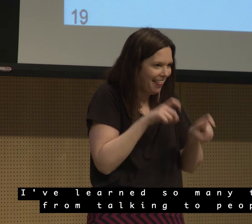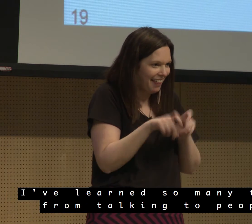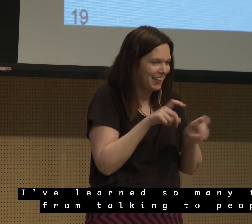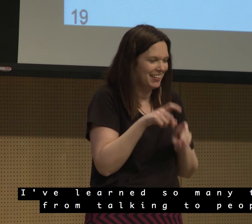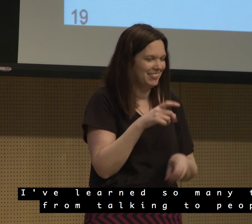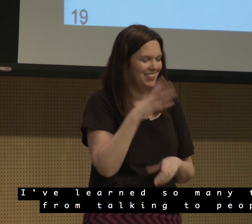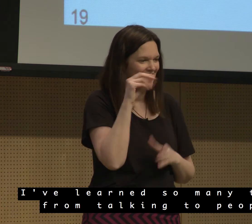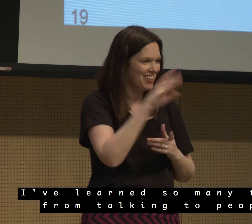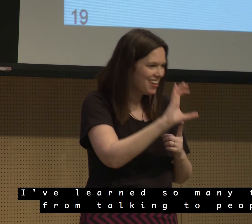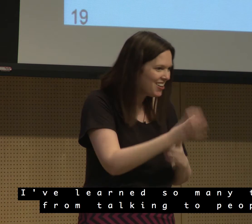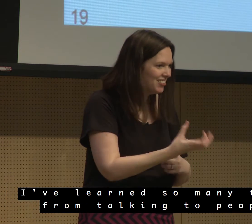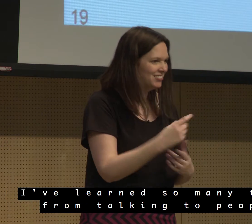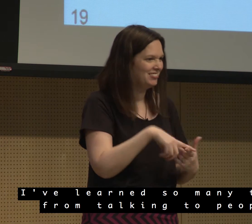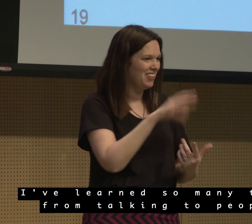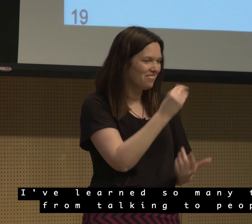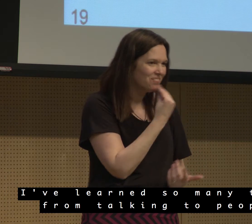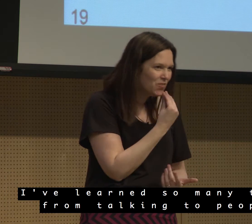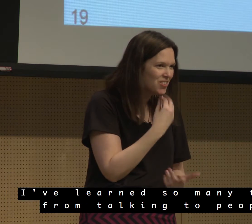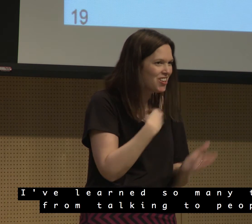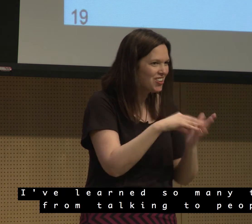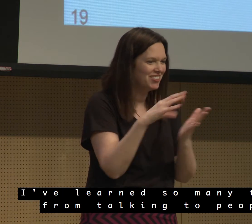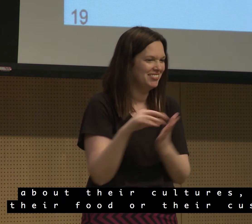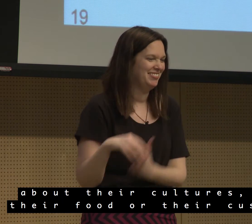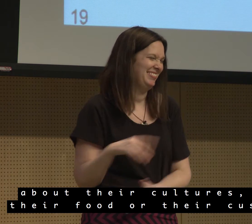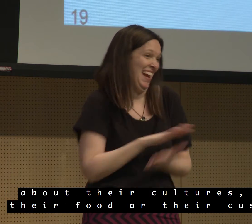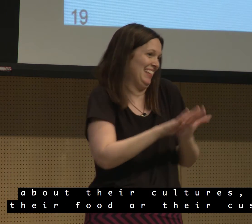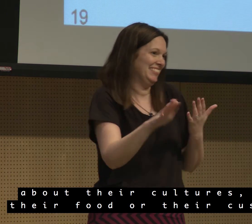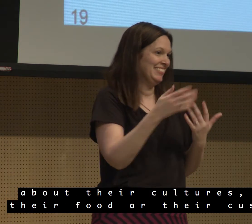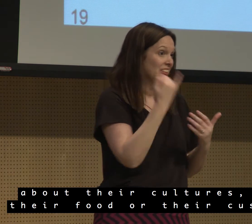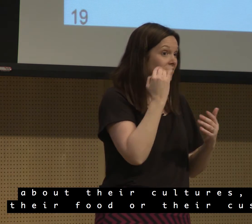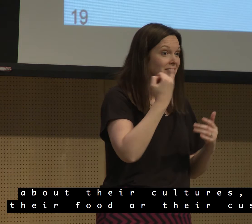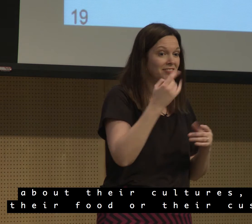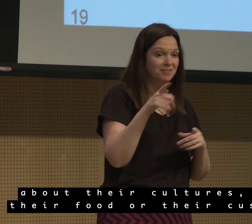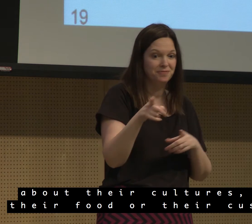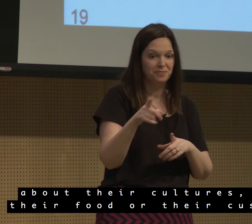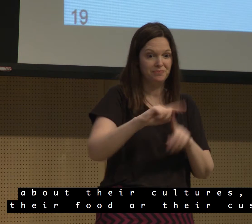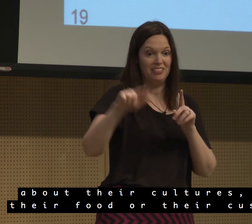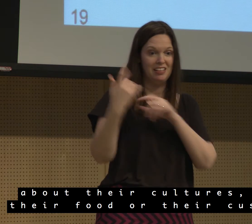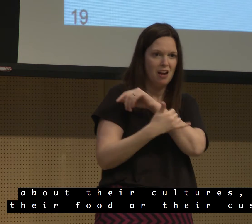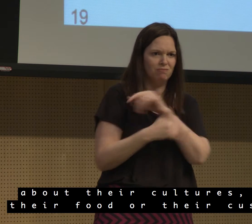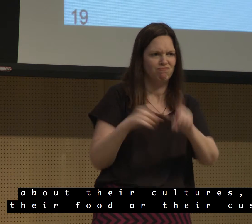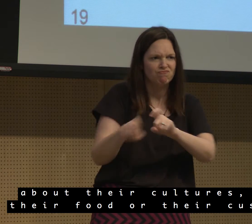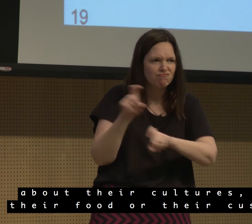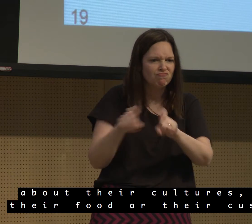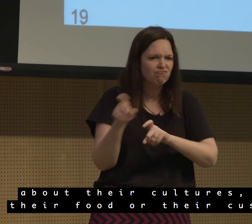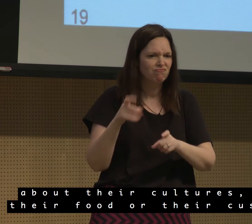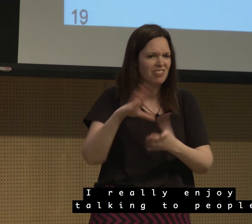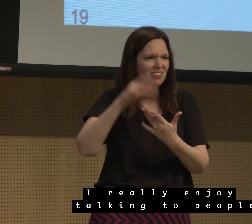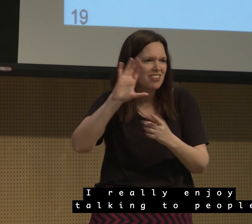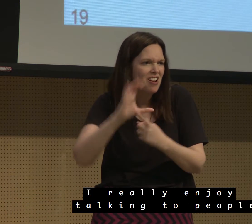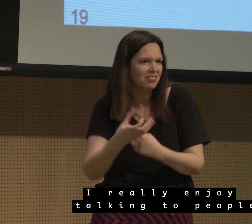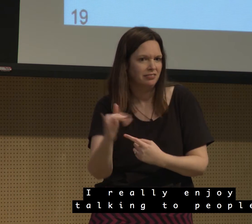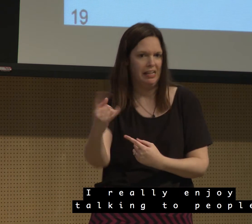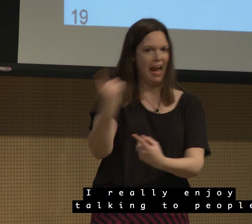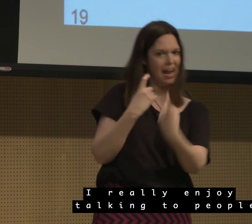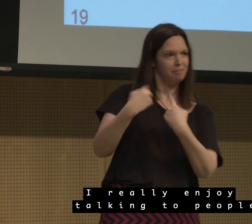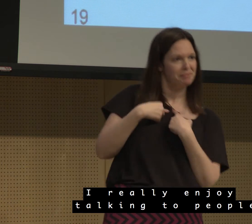I've learned so many things from talking to people about their cultures, about their food, or their customs. I really